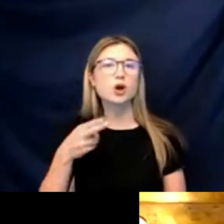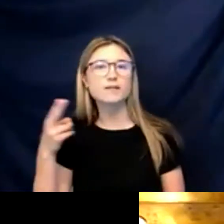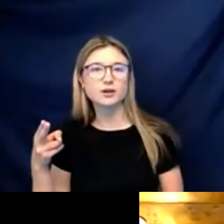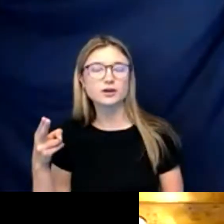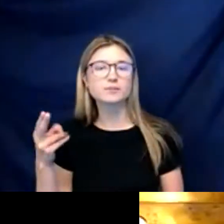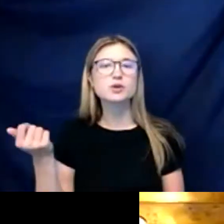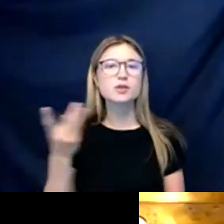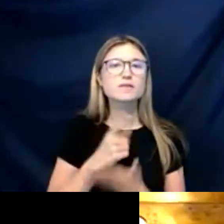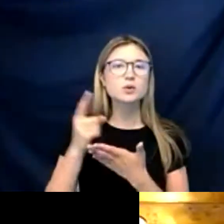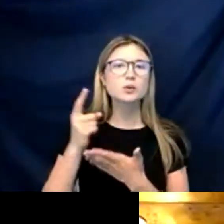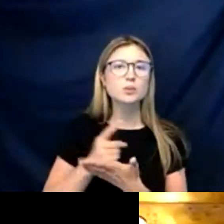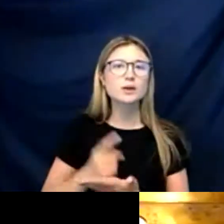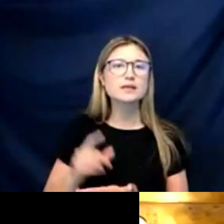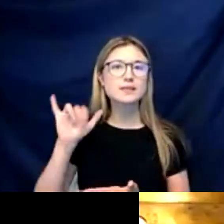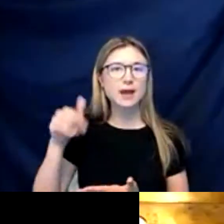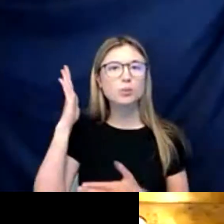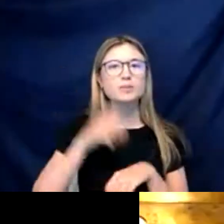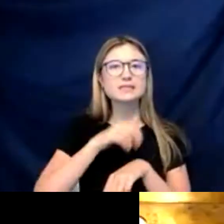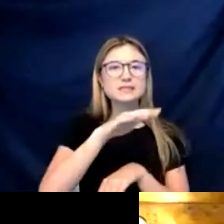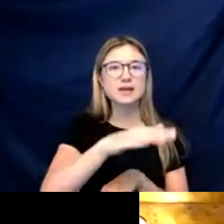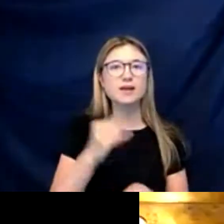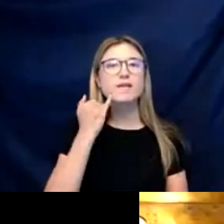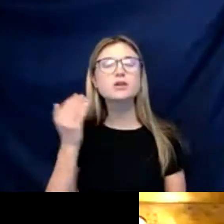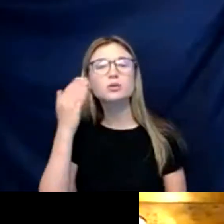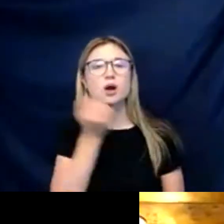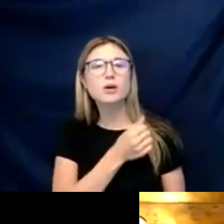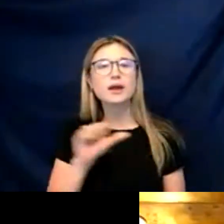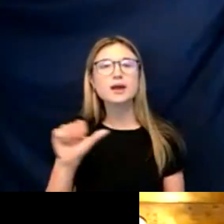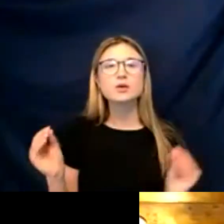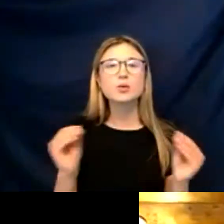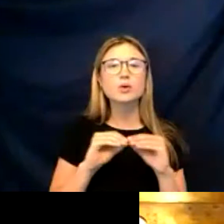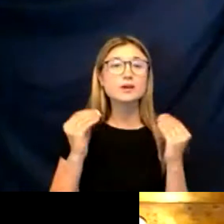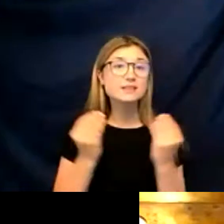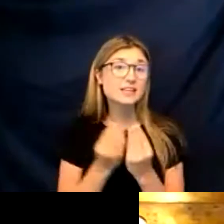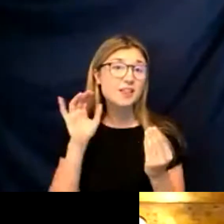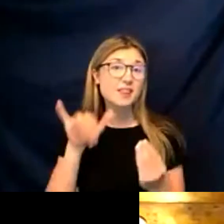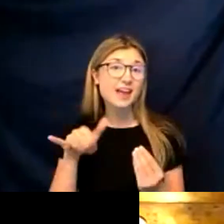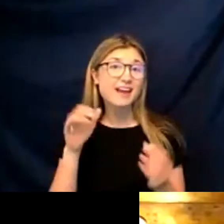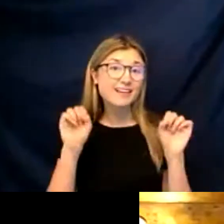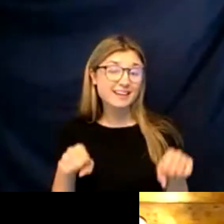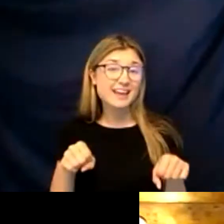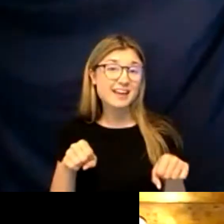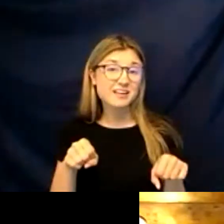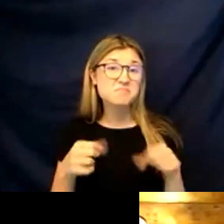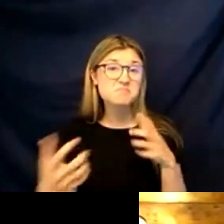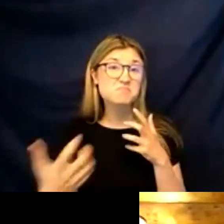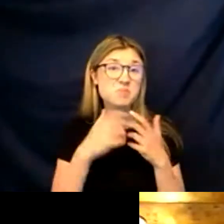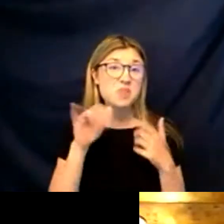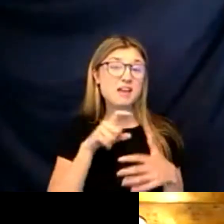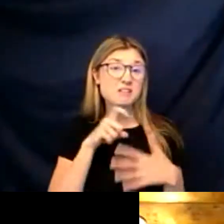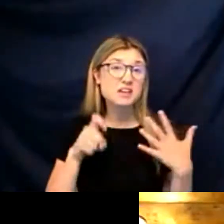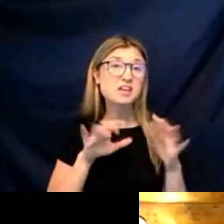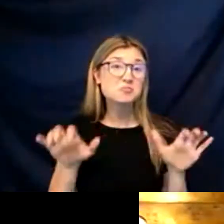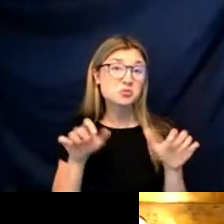of weeks, that will be out. So if you know of any organization that would maybe be able to fulfill this need, we ask that you be